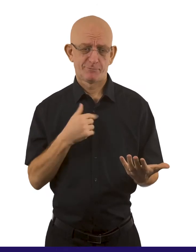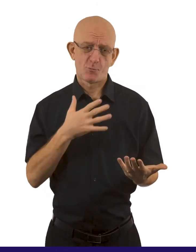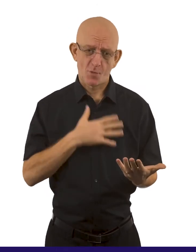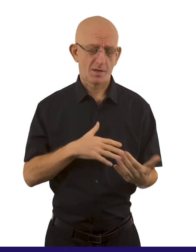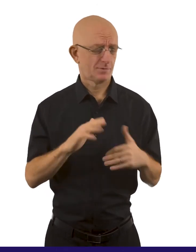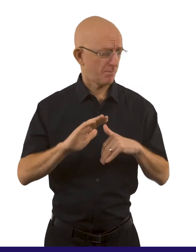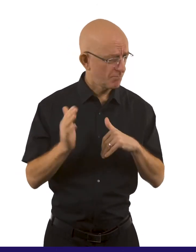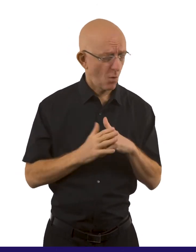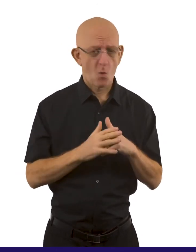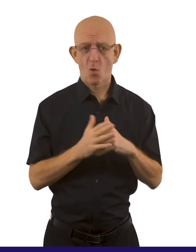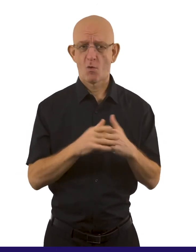A lot more.